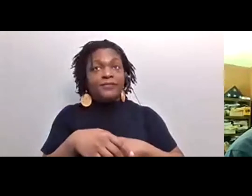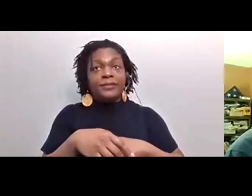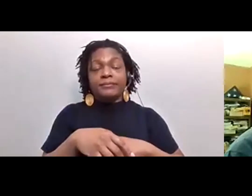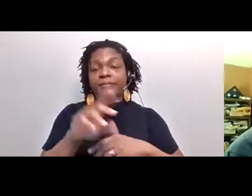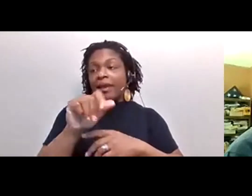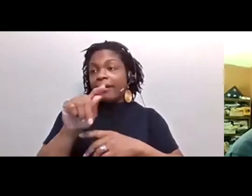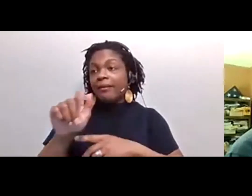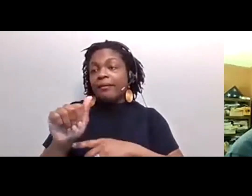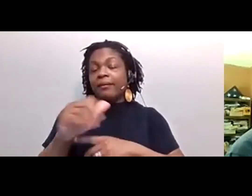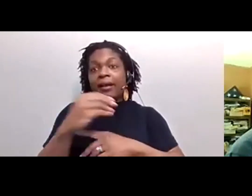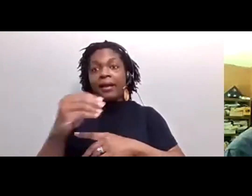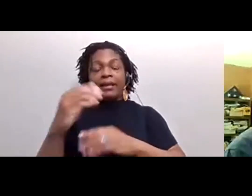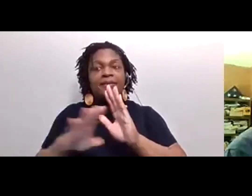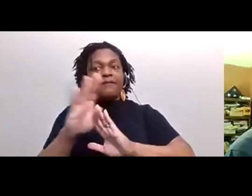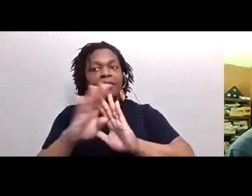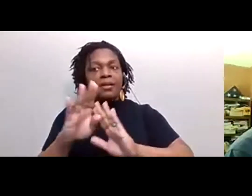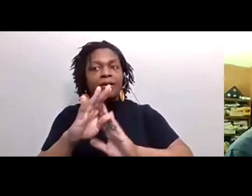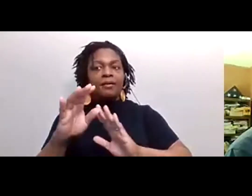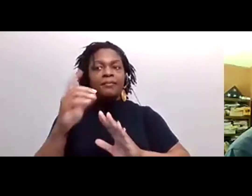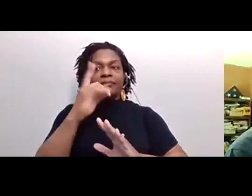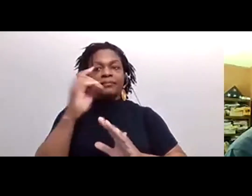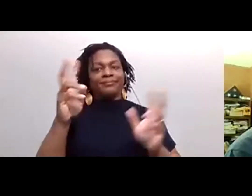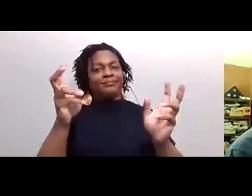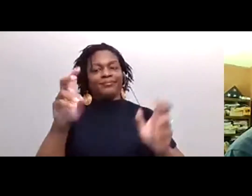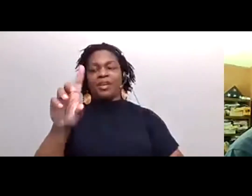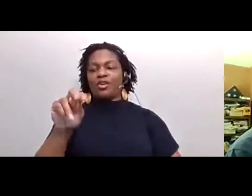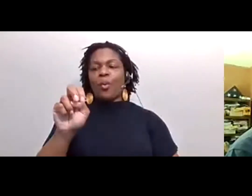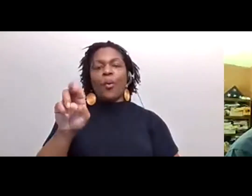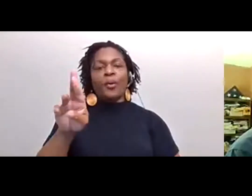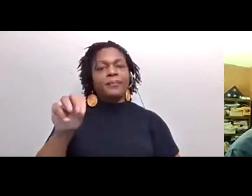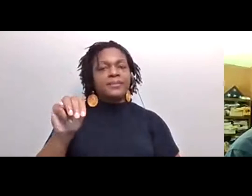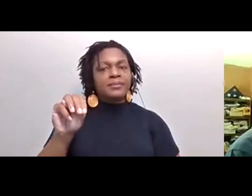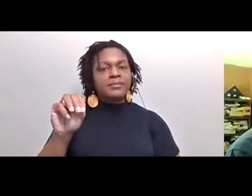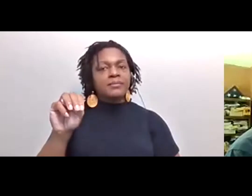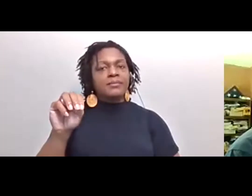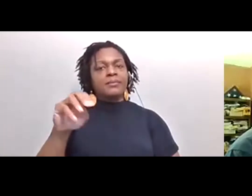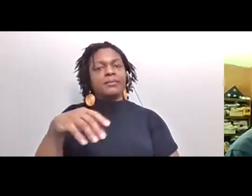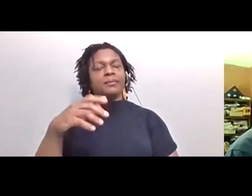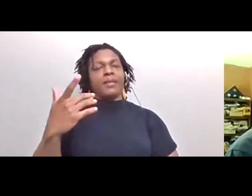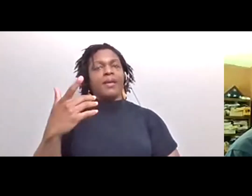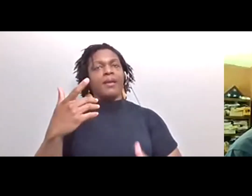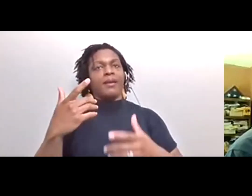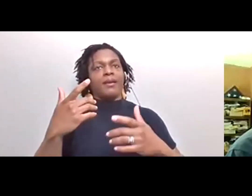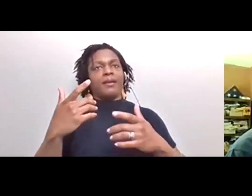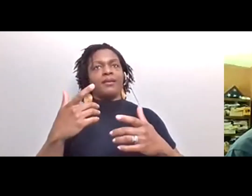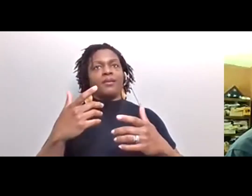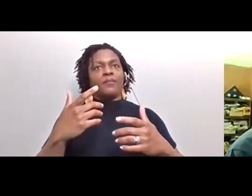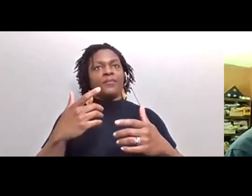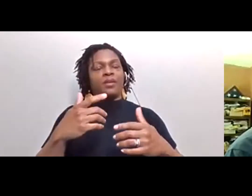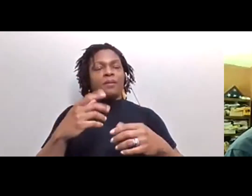develops sort of norms, let's call them, likelihoods, the distribution of responses that